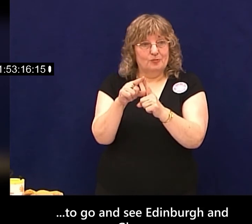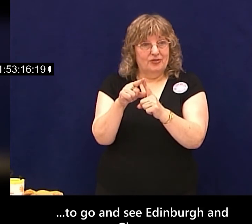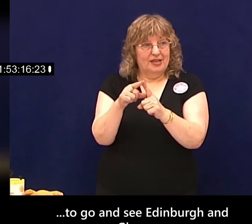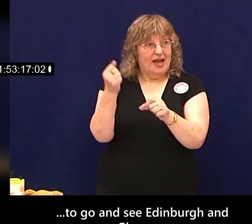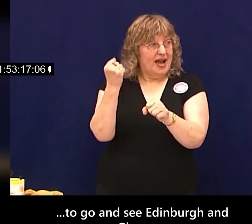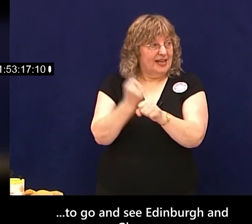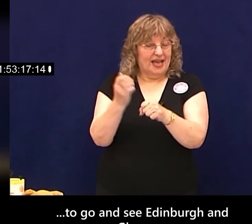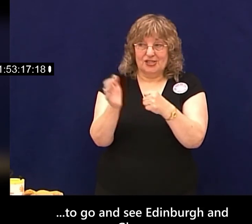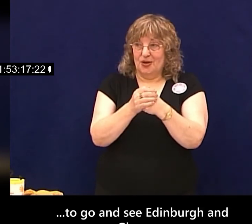Edinburgh and Glasgow.